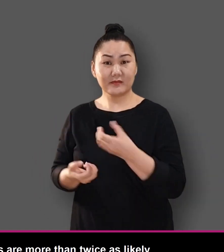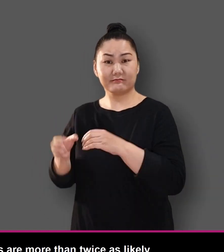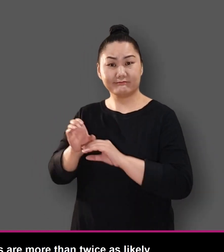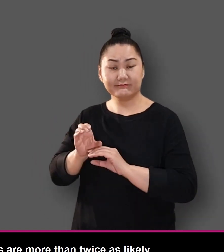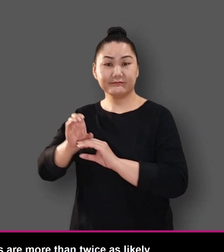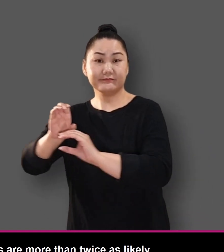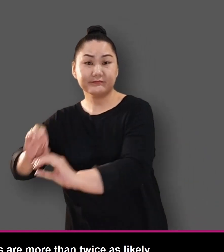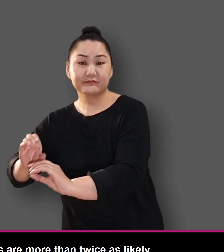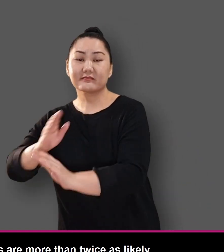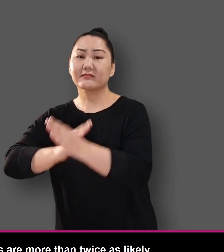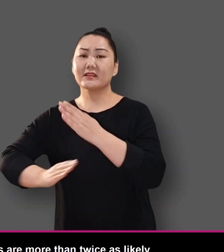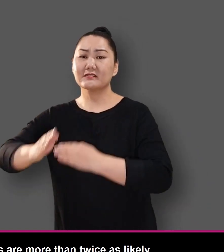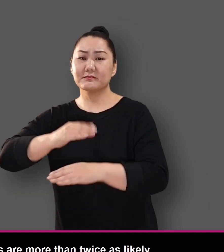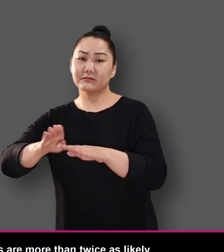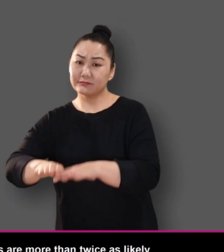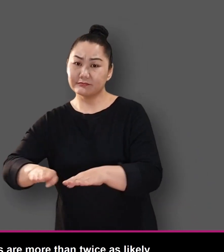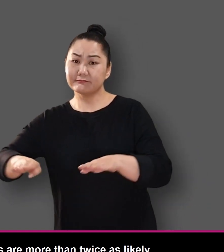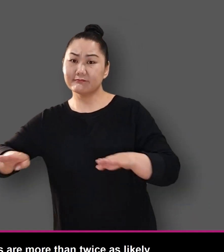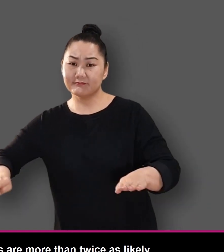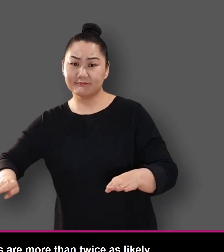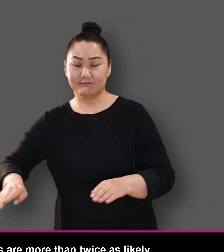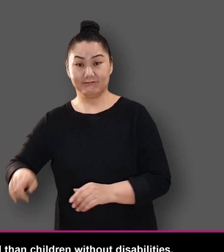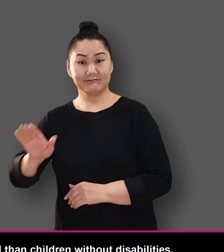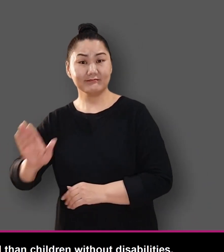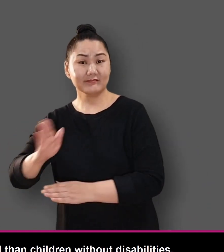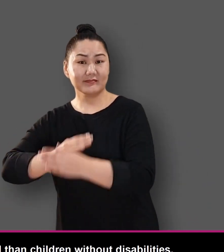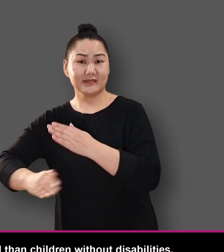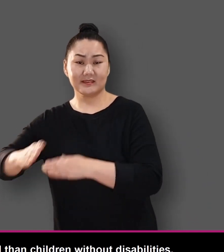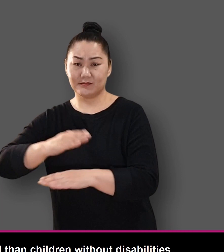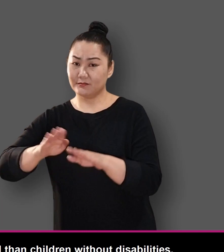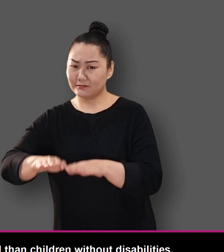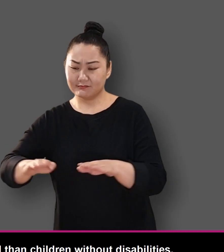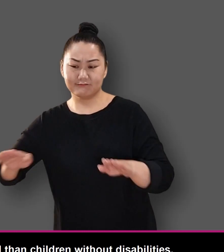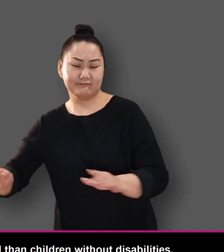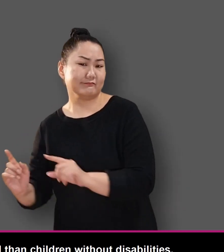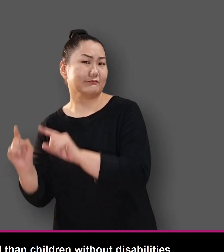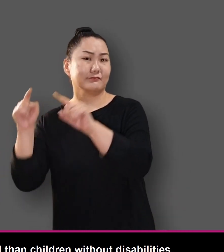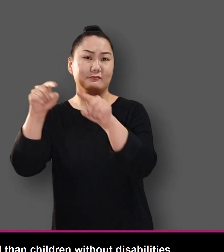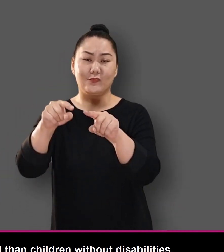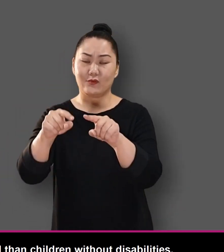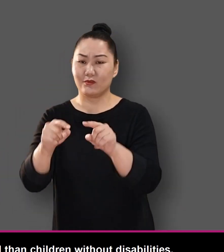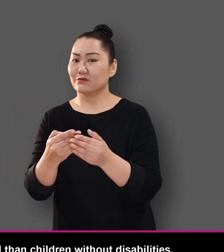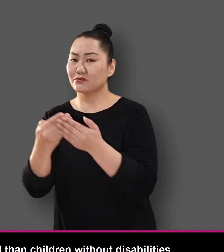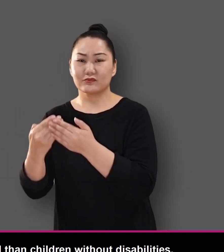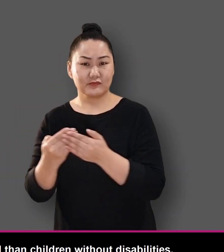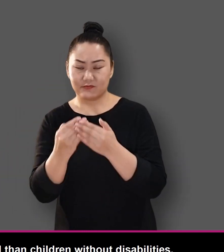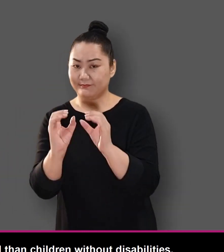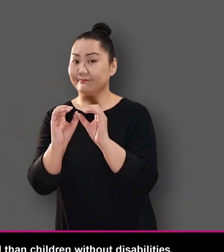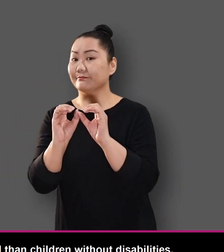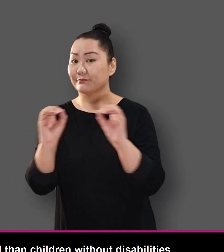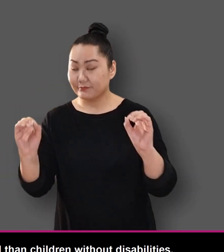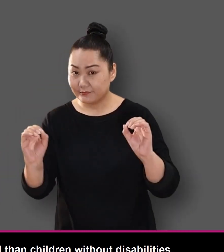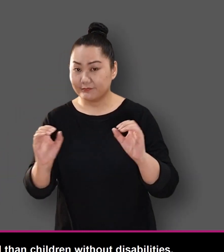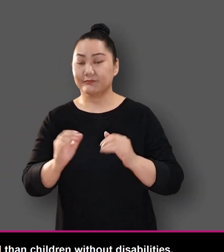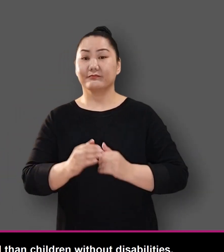Children with disabilities are more than twice as likely to have never been to school than children without disabilities.